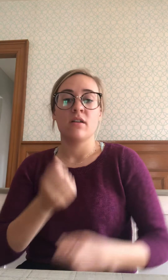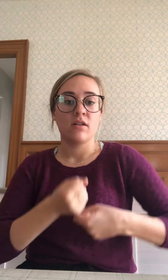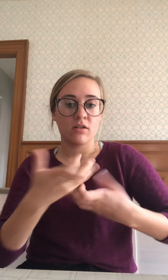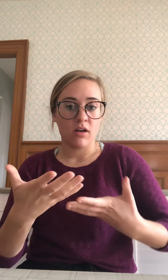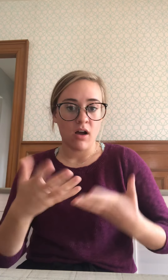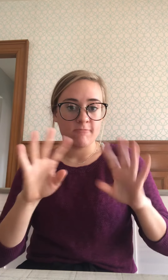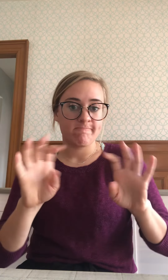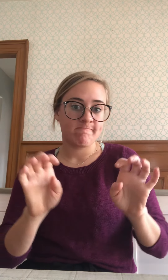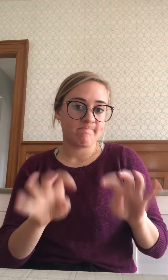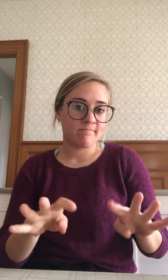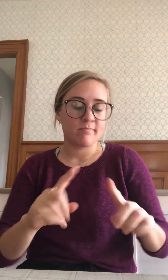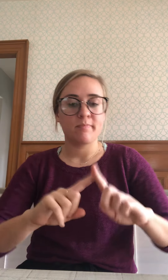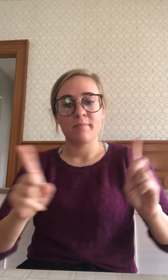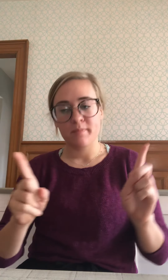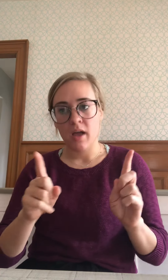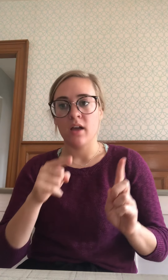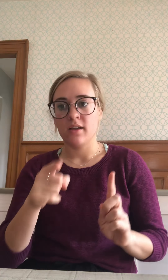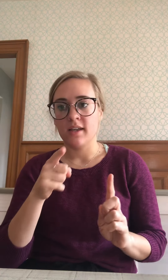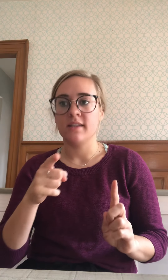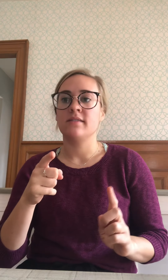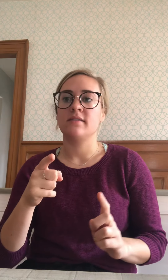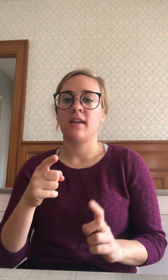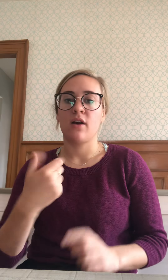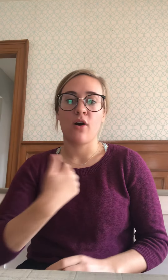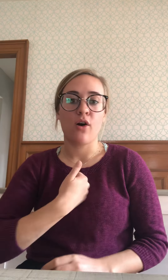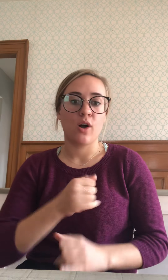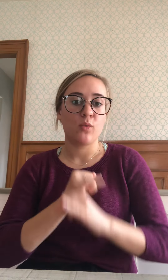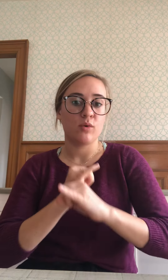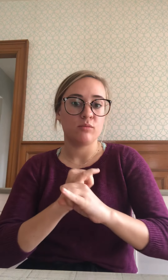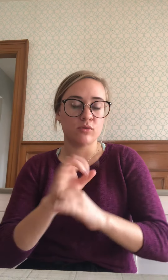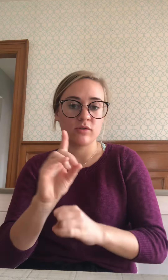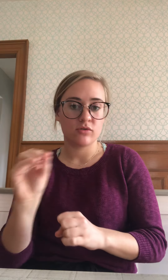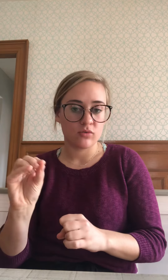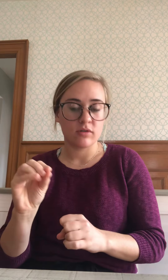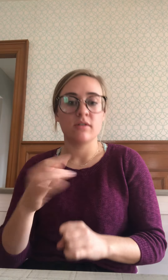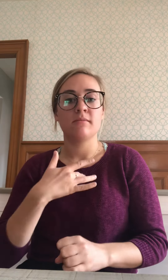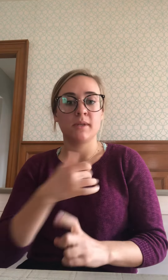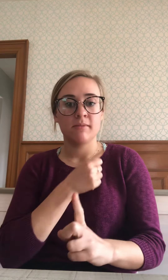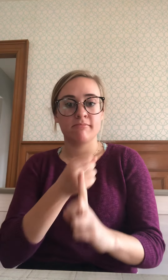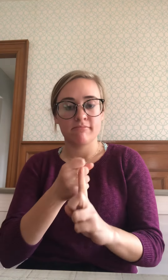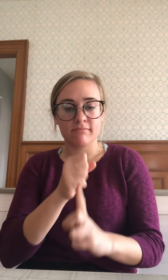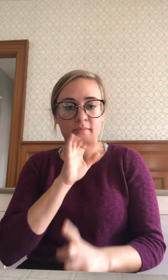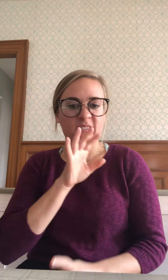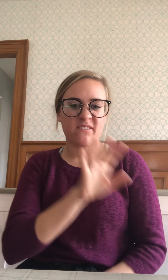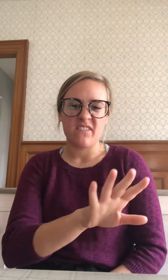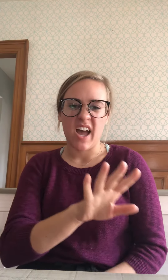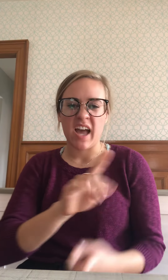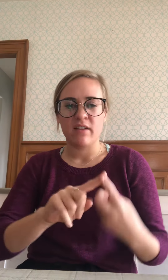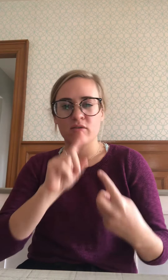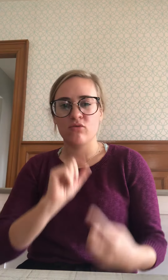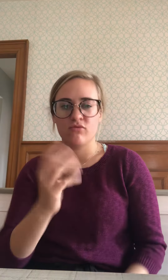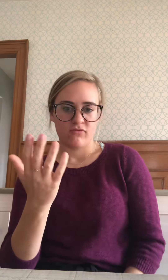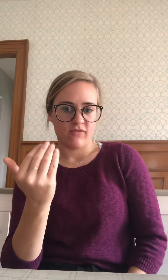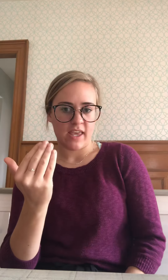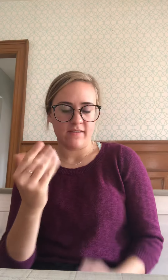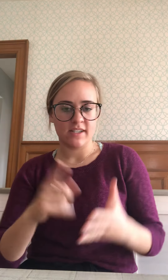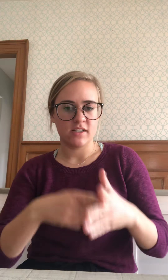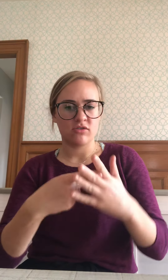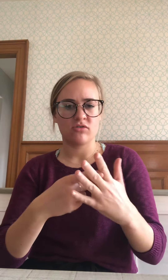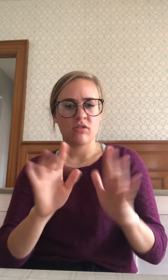disorder. The onset is usually age 5 to 15. It starts off subtly, but over time you can see wasting away